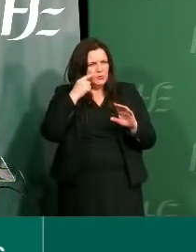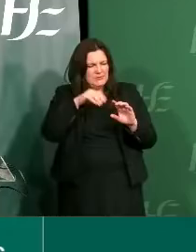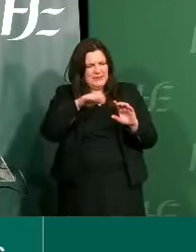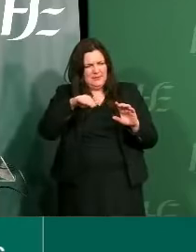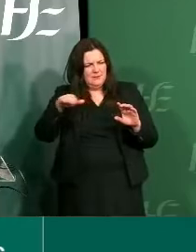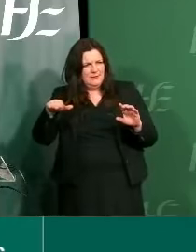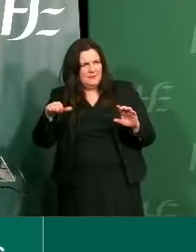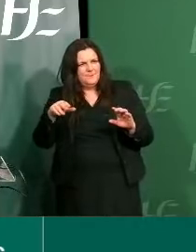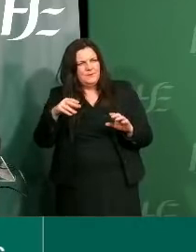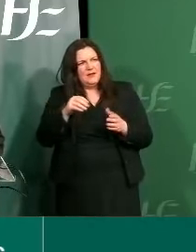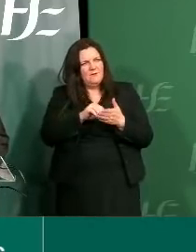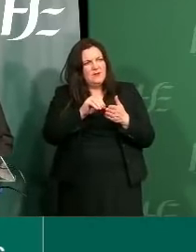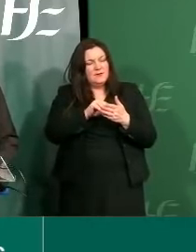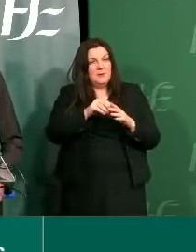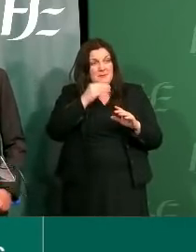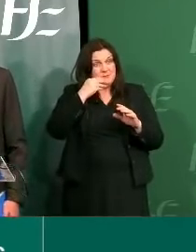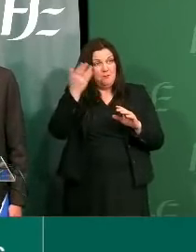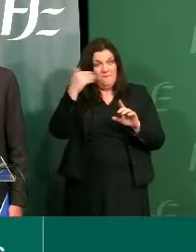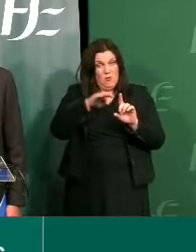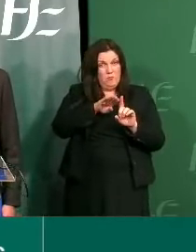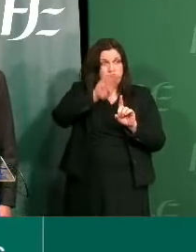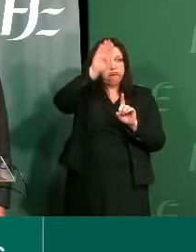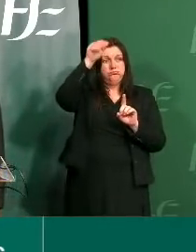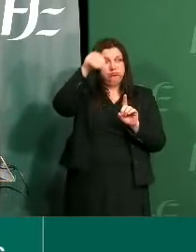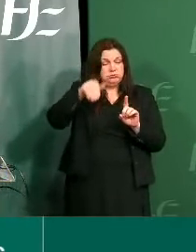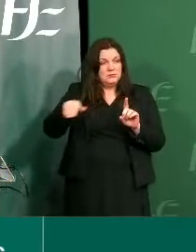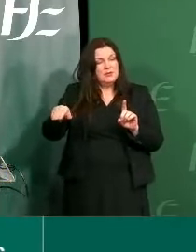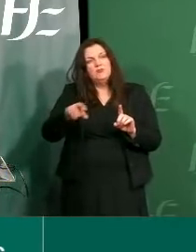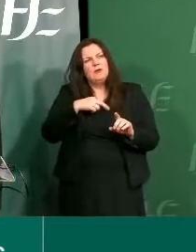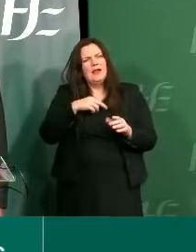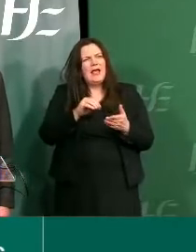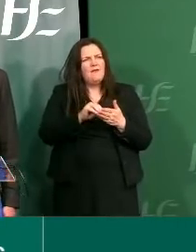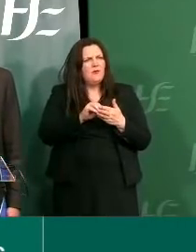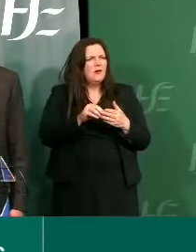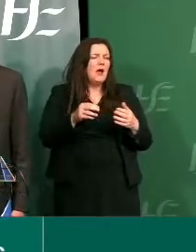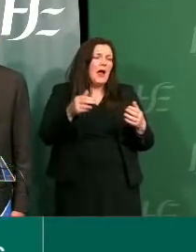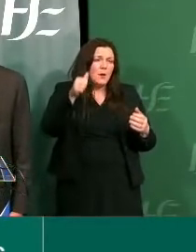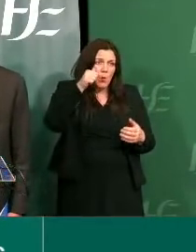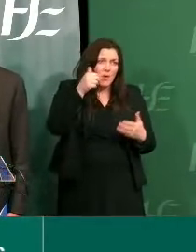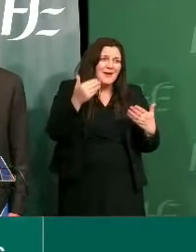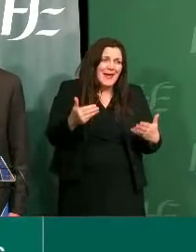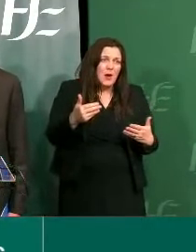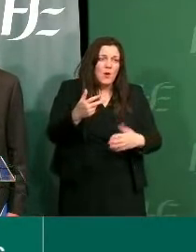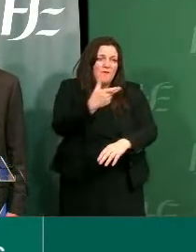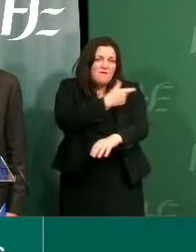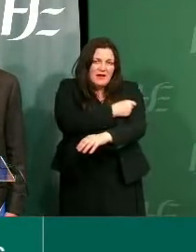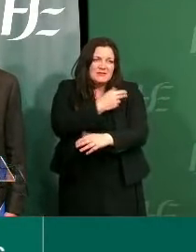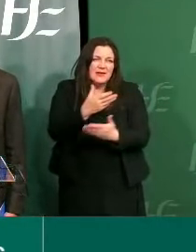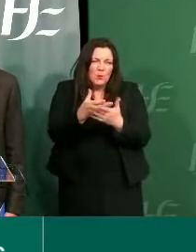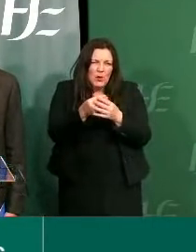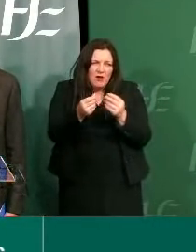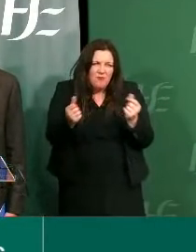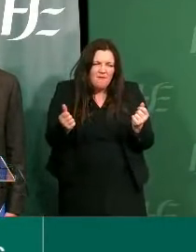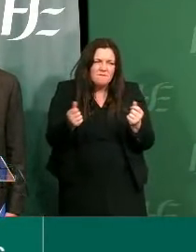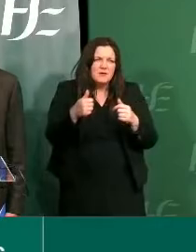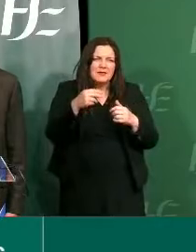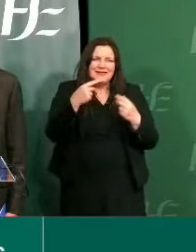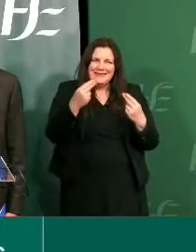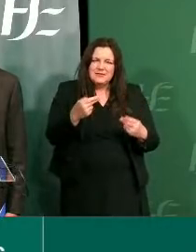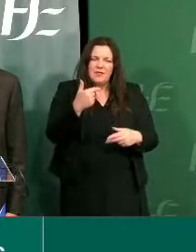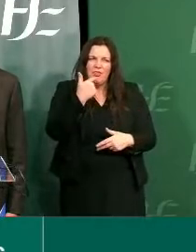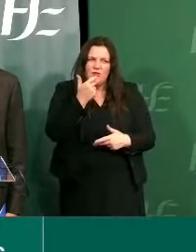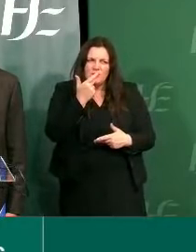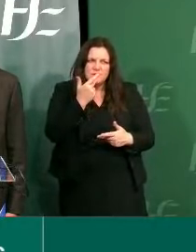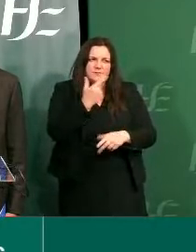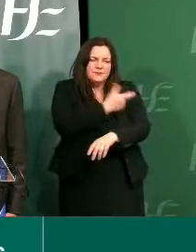message that despite the disappointment over the drop in antibodies and perhaps waning immunity, is that the protection against serious illness remains quite